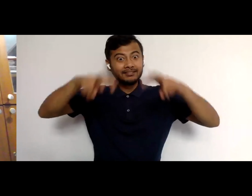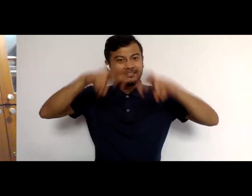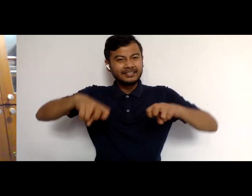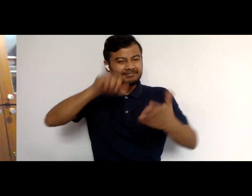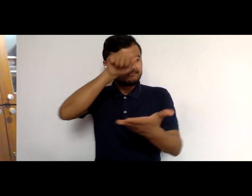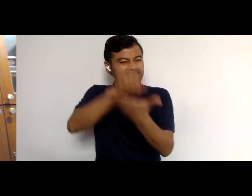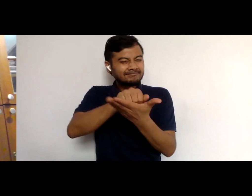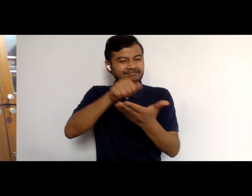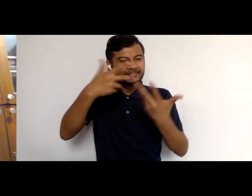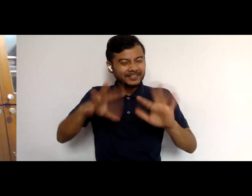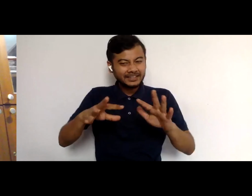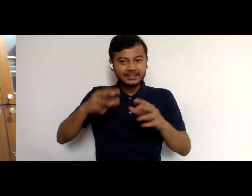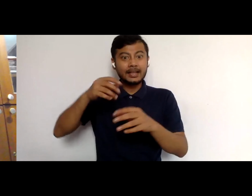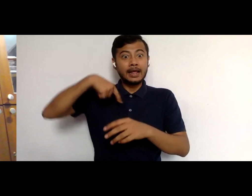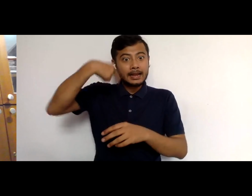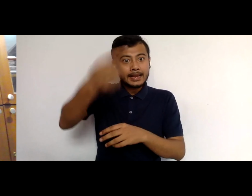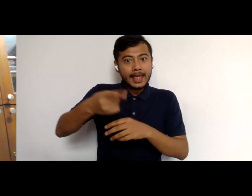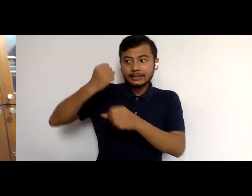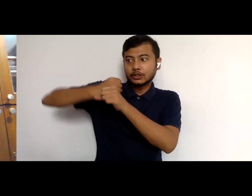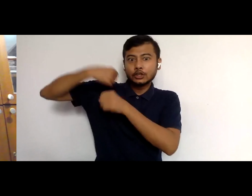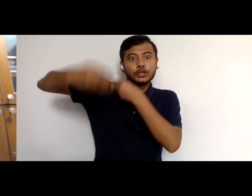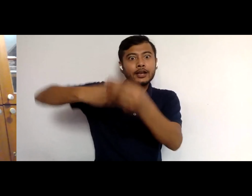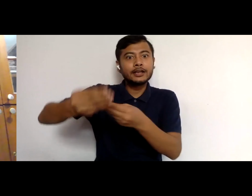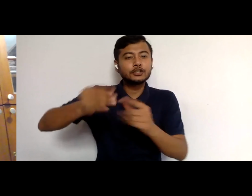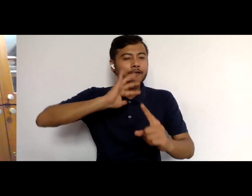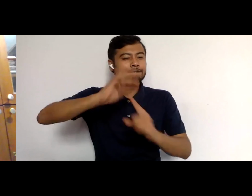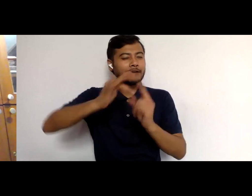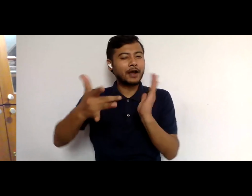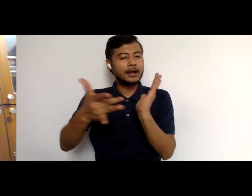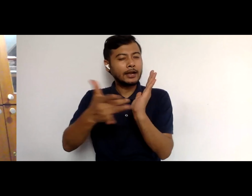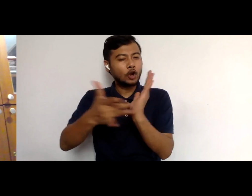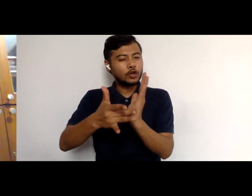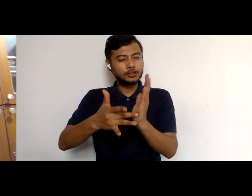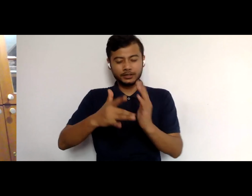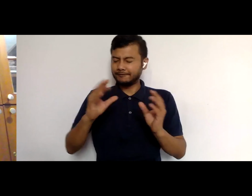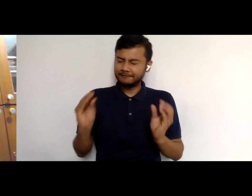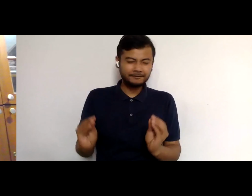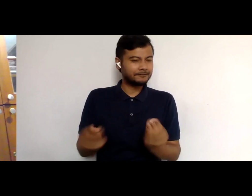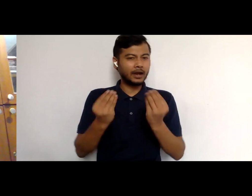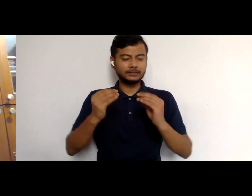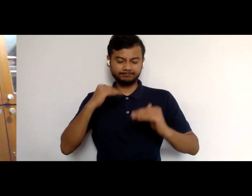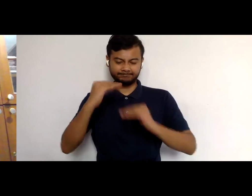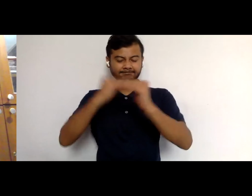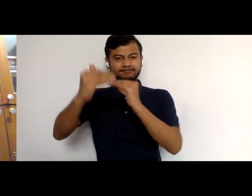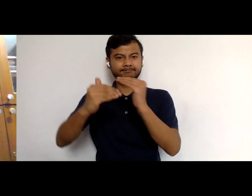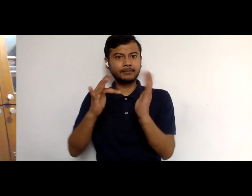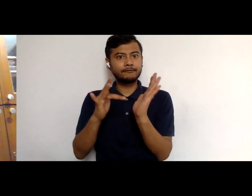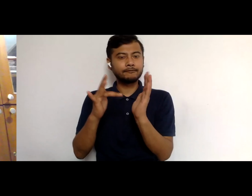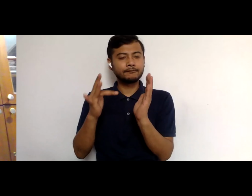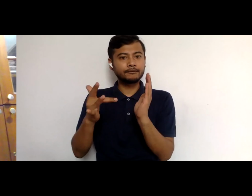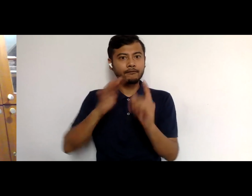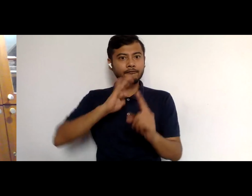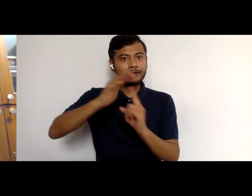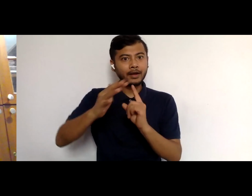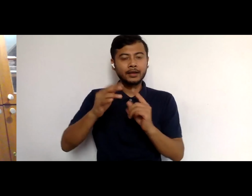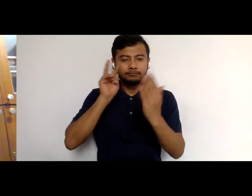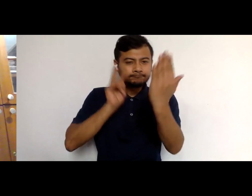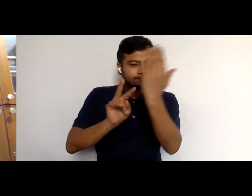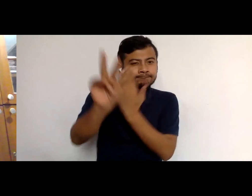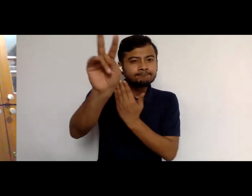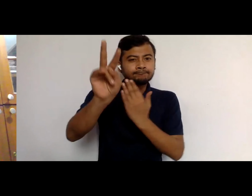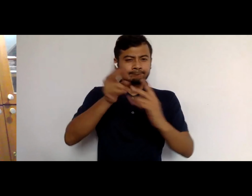Wi-Fi technologies in acceleration of digital transformation. I think he has captured the evolution of Wi-Fi standards, projection and trends and